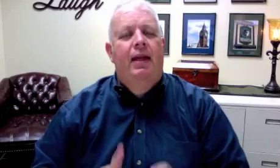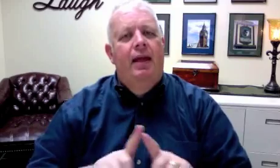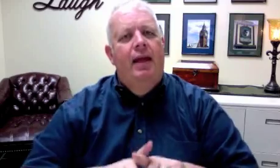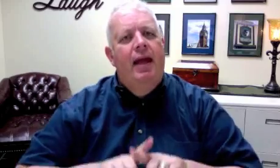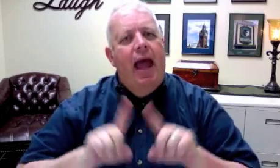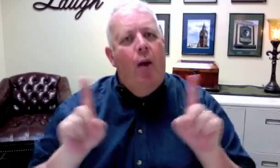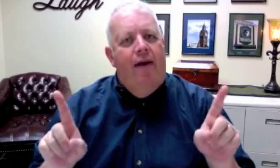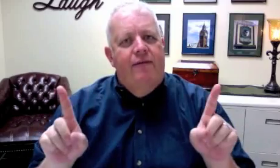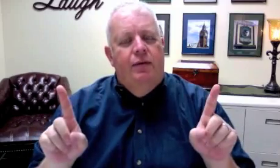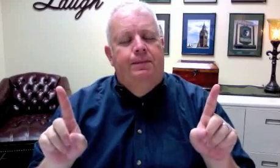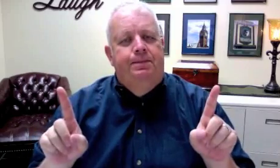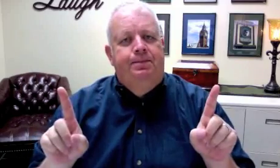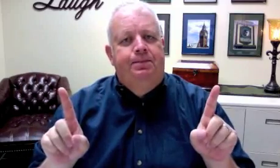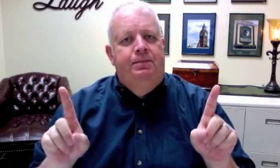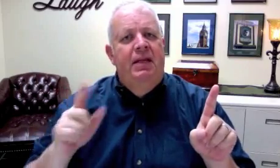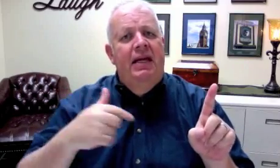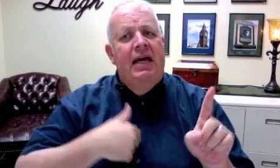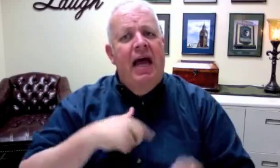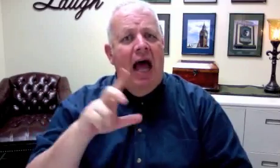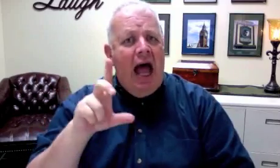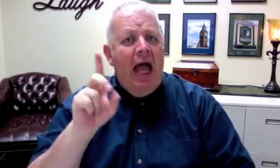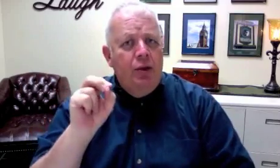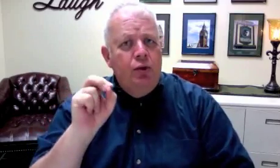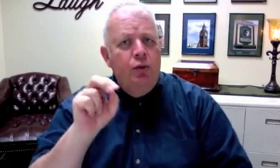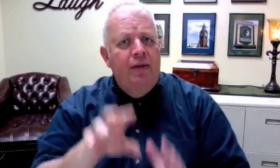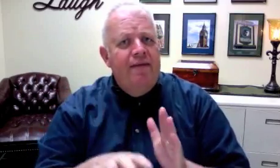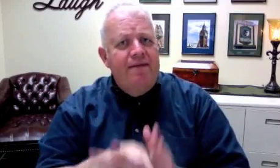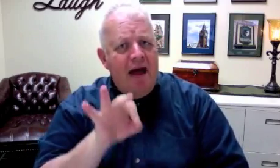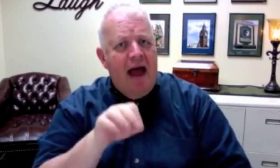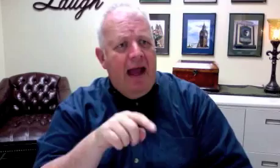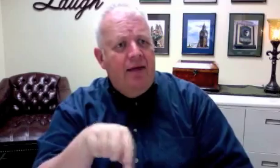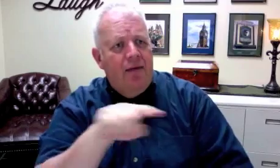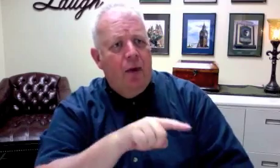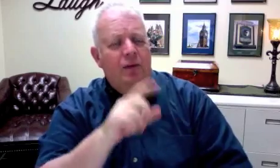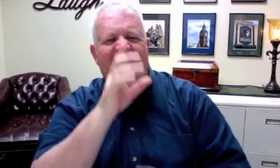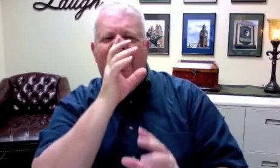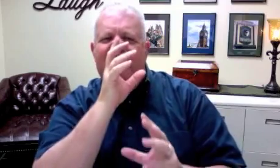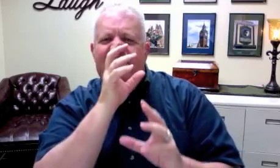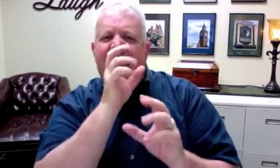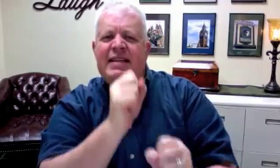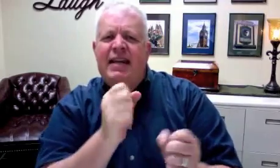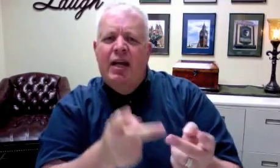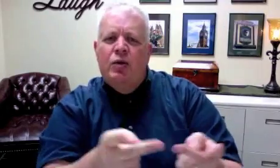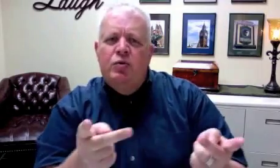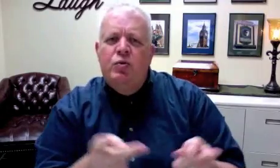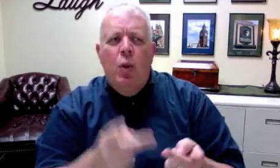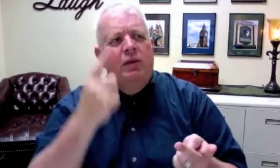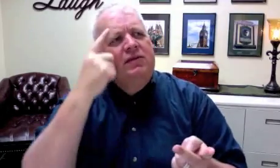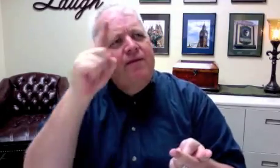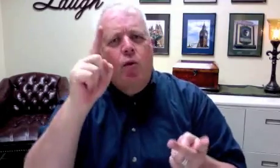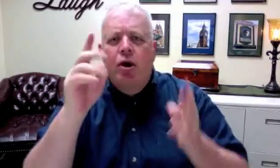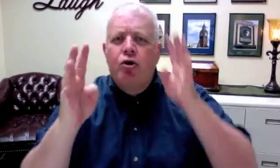However, I do find them a fascinating source of creative